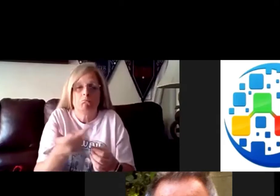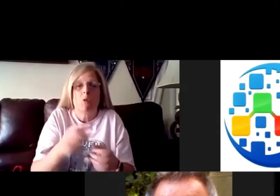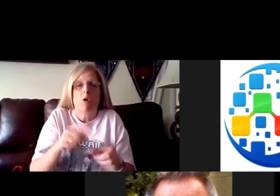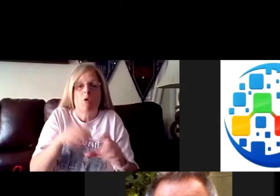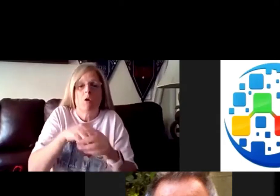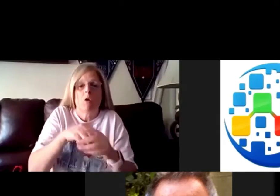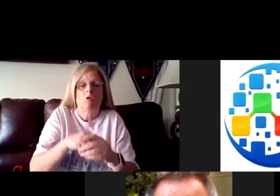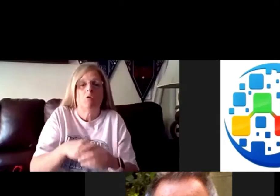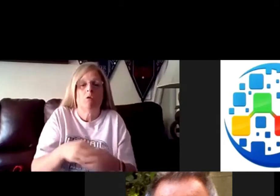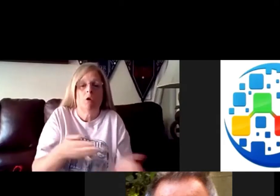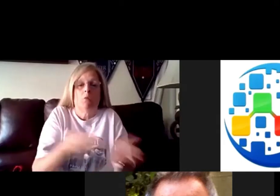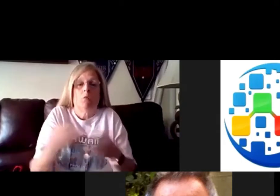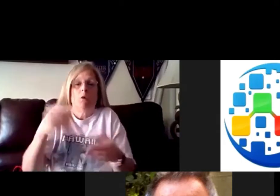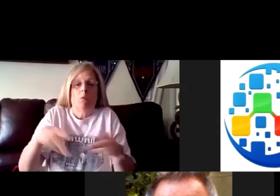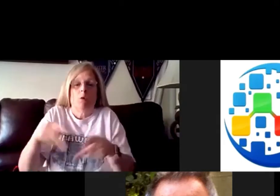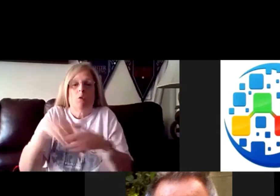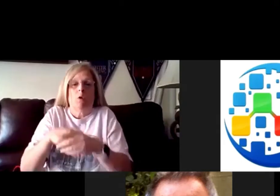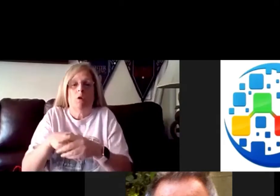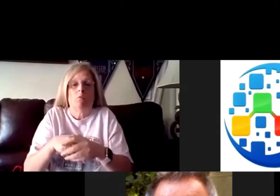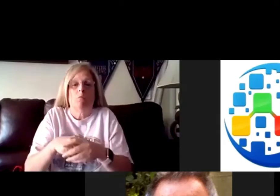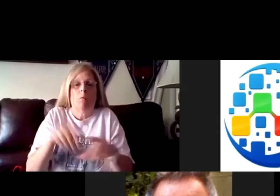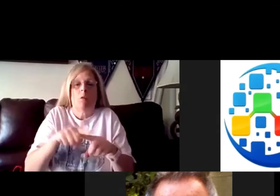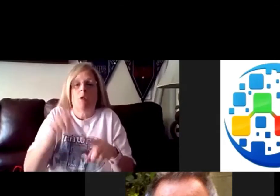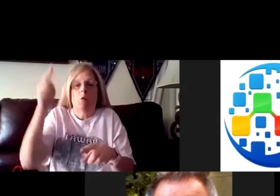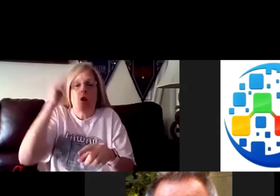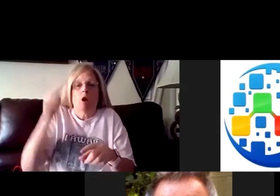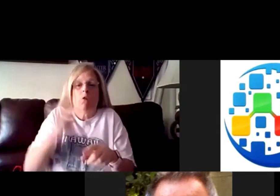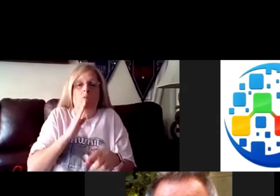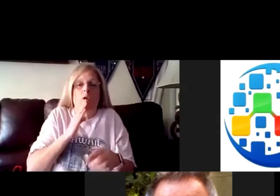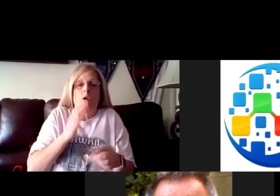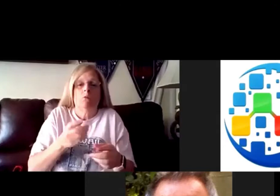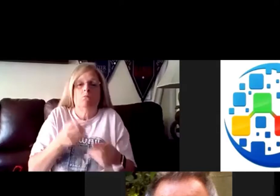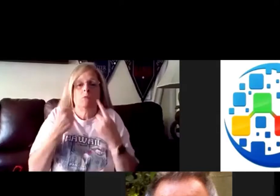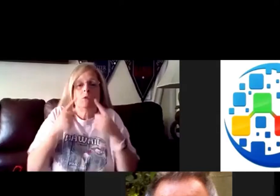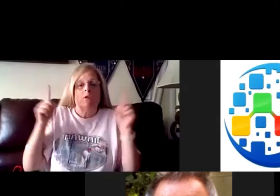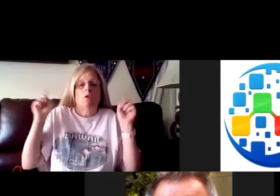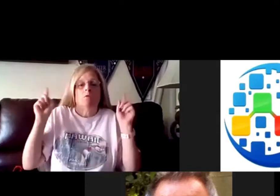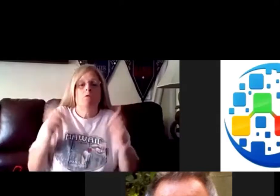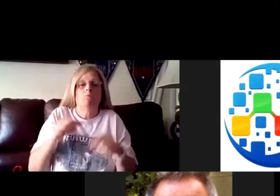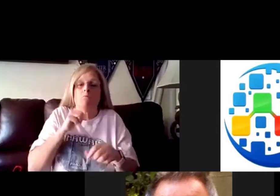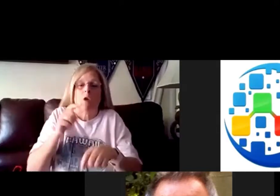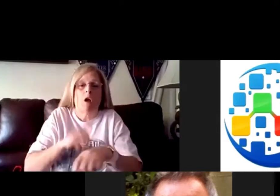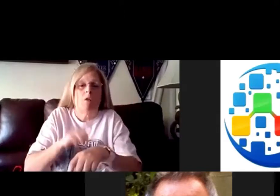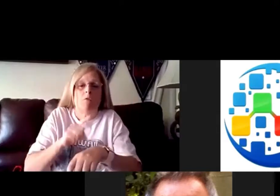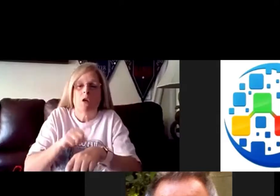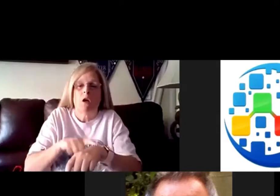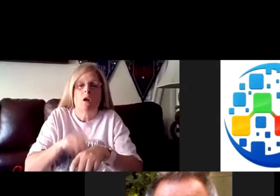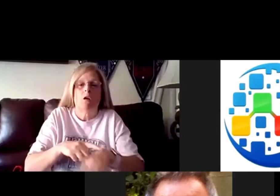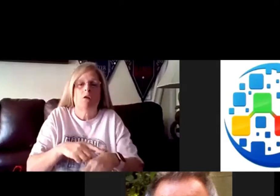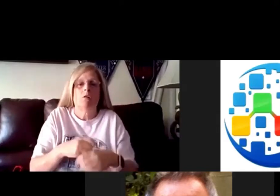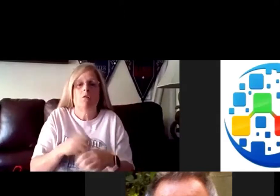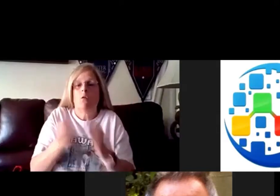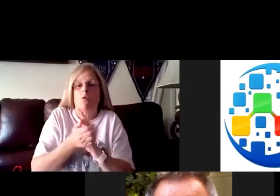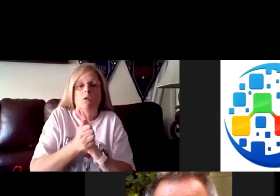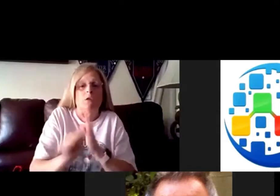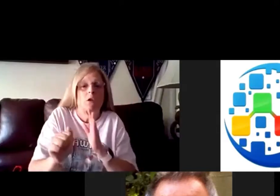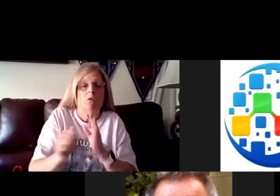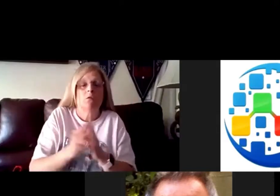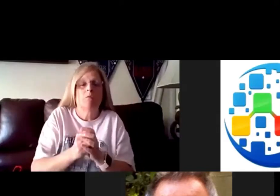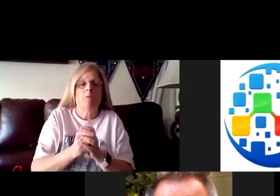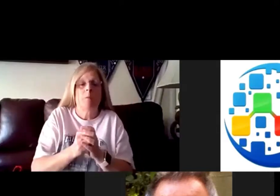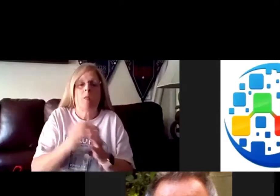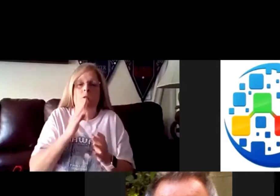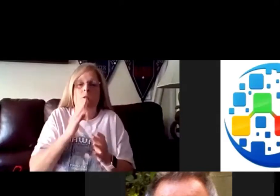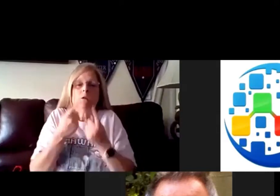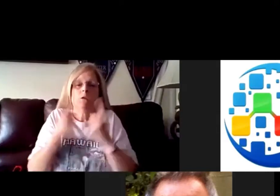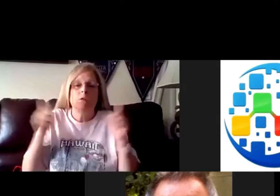bring people in, but they would never be successful because they just didn't have the time, the inclination, or the skill sets to be